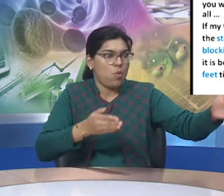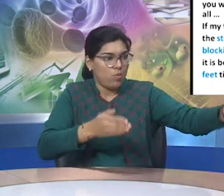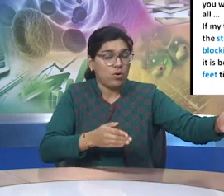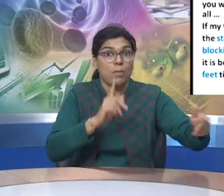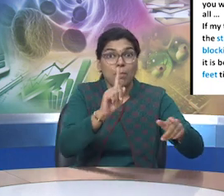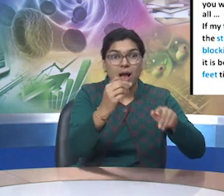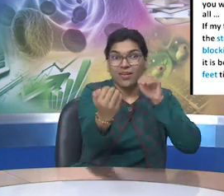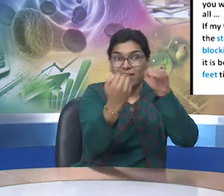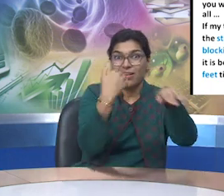blocking your